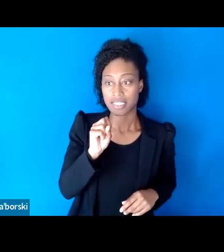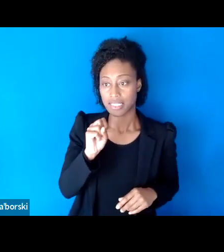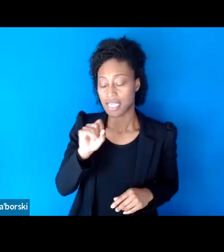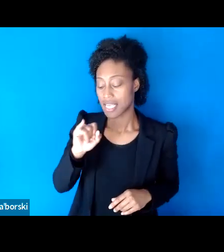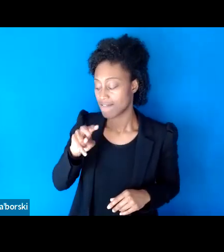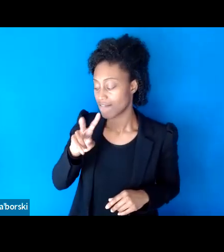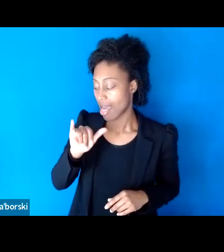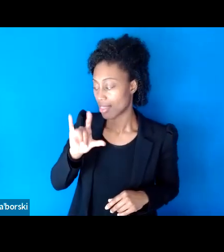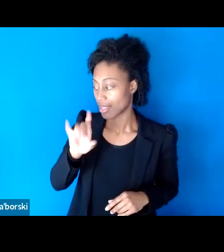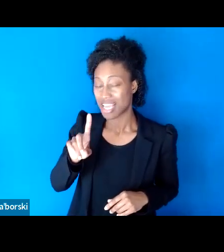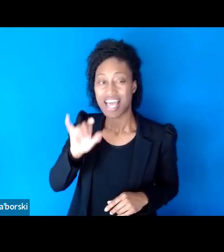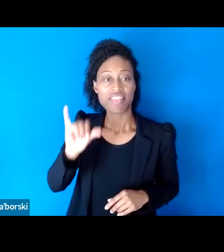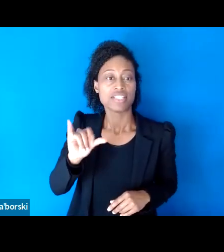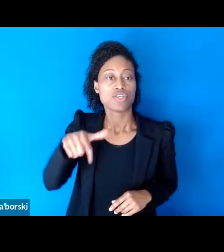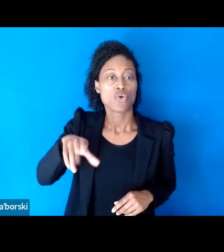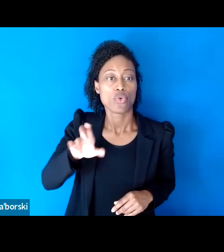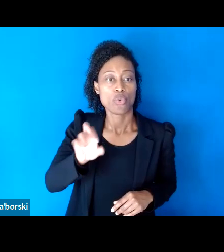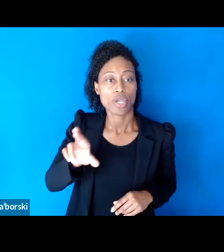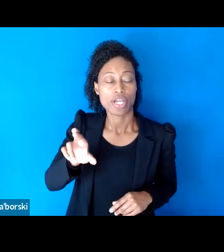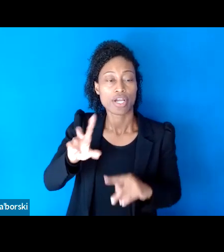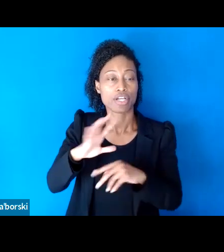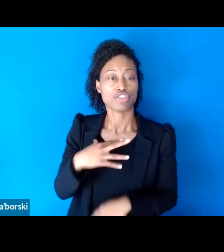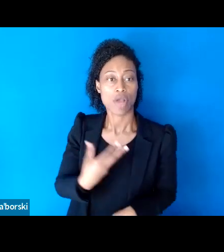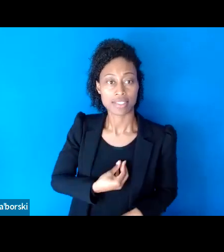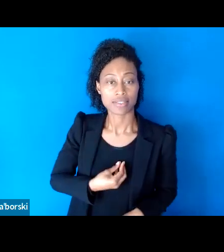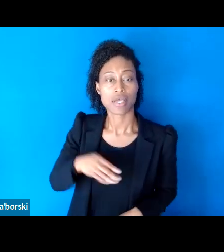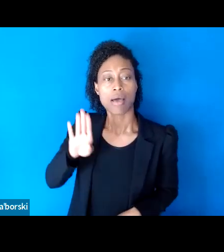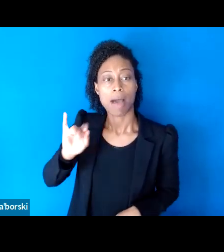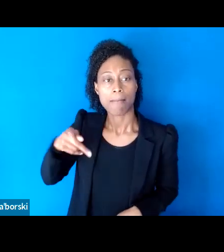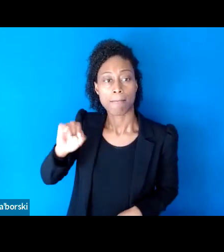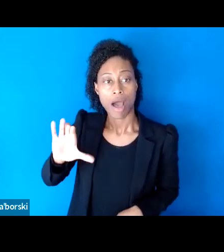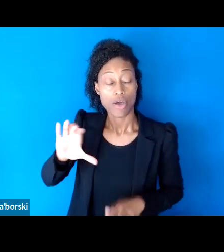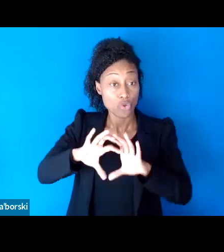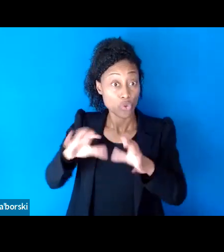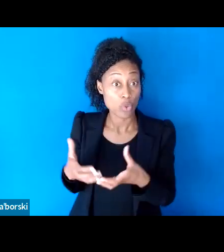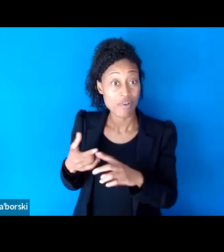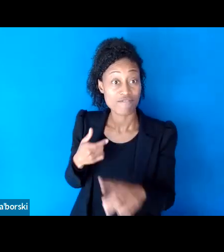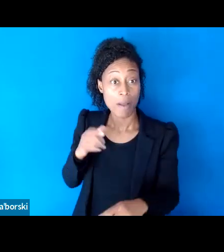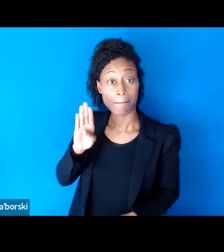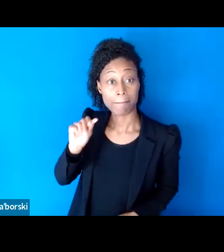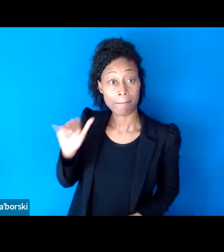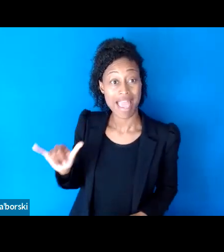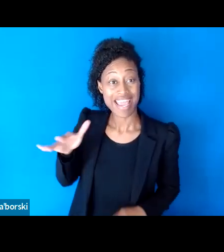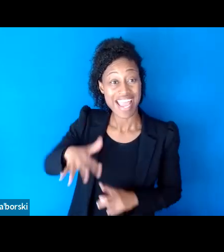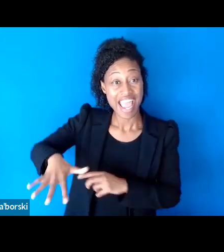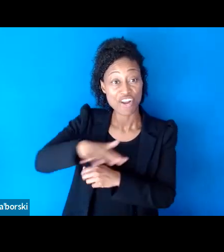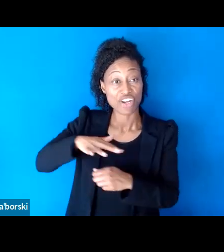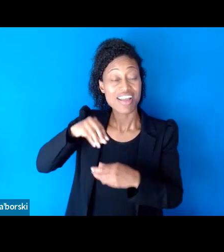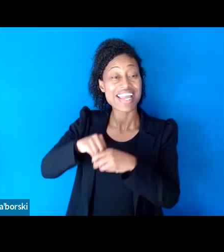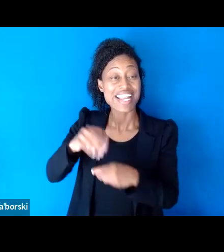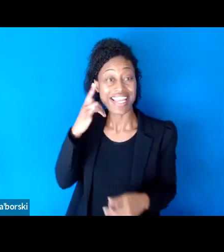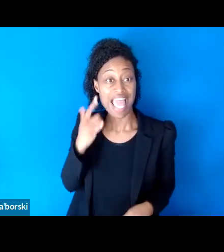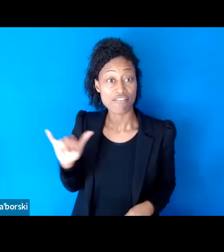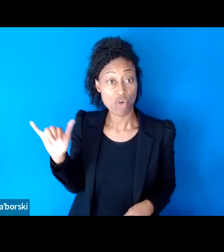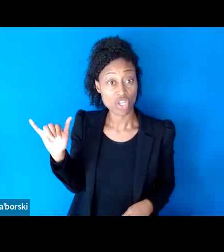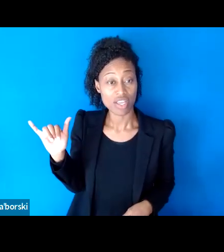is a queer, trans, BIPOC group based out of the Bay Area in California,